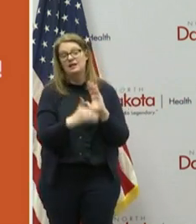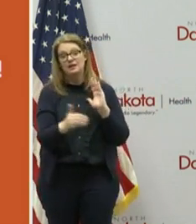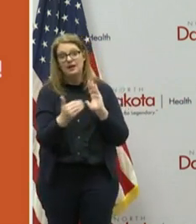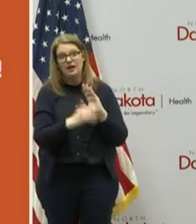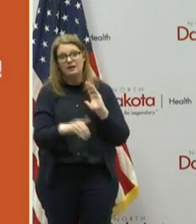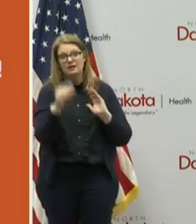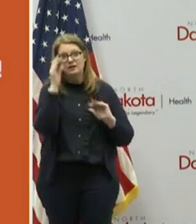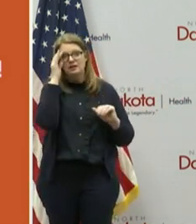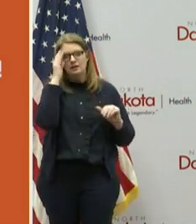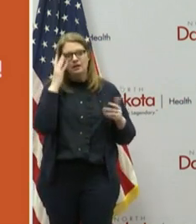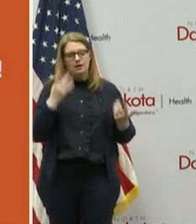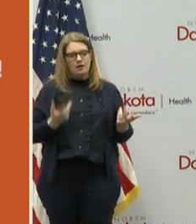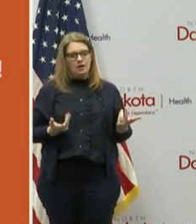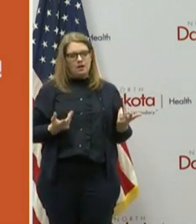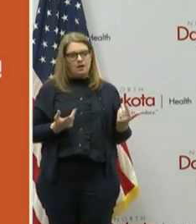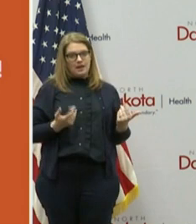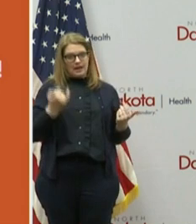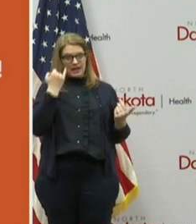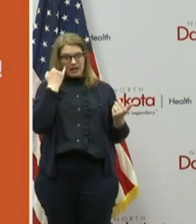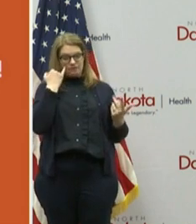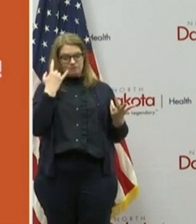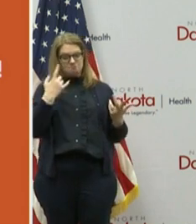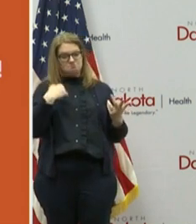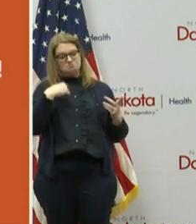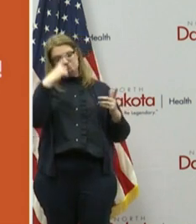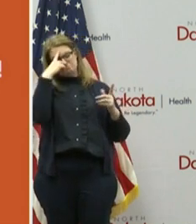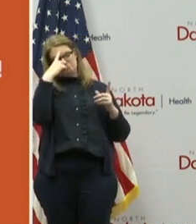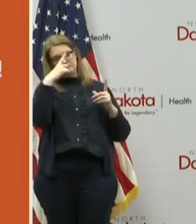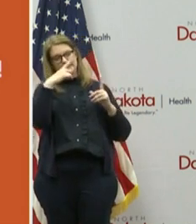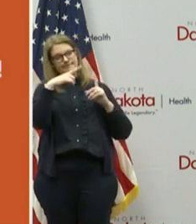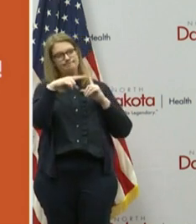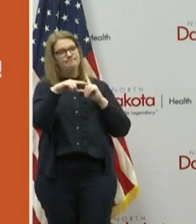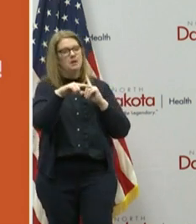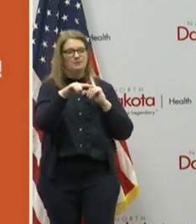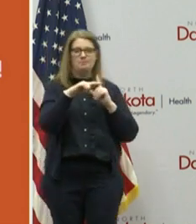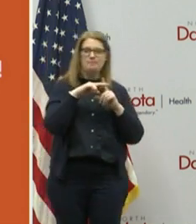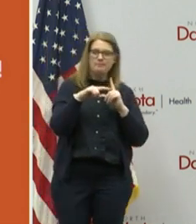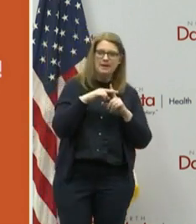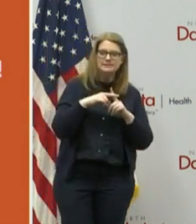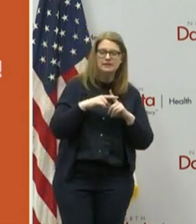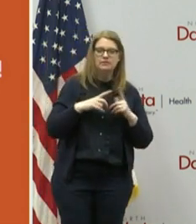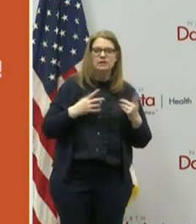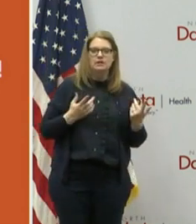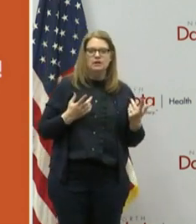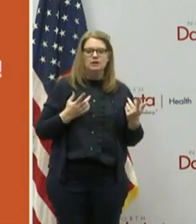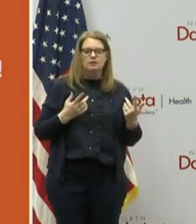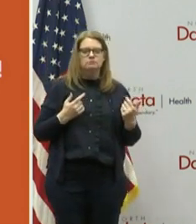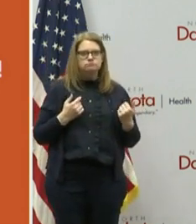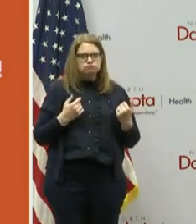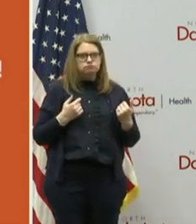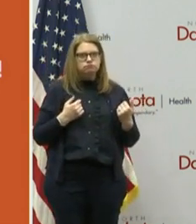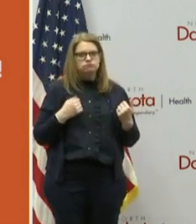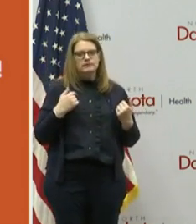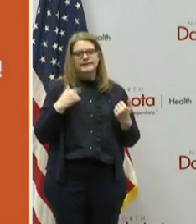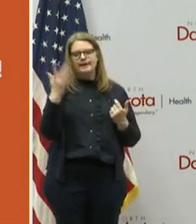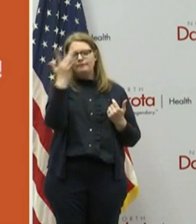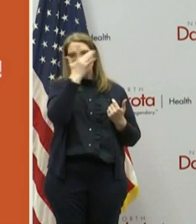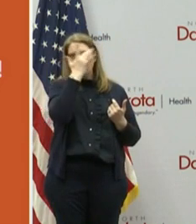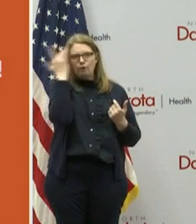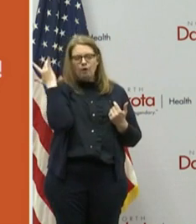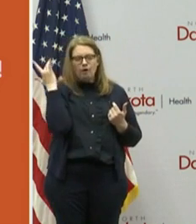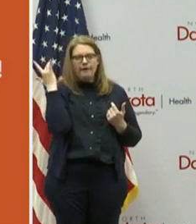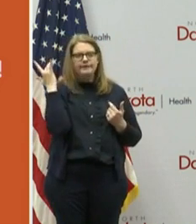that place of being positive and I forgot that I went to a certain place, or I forgot